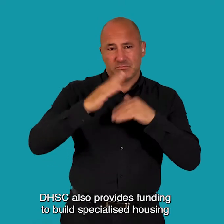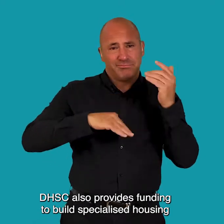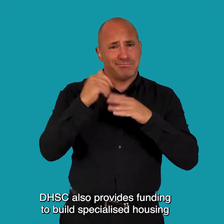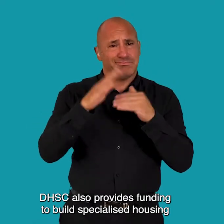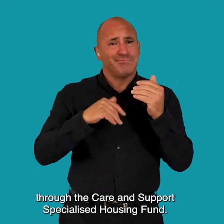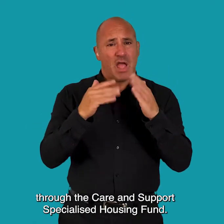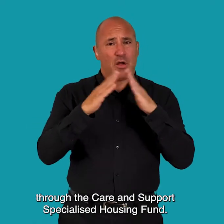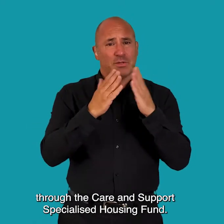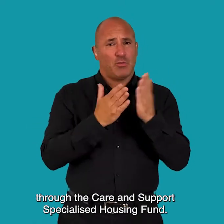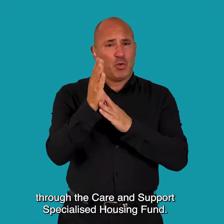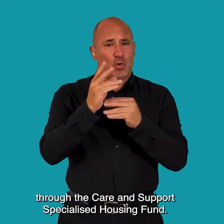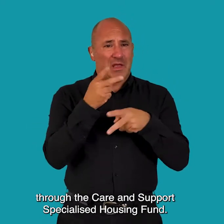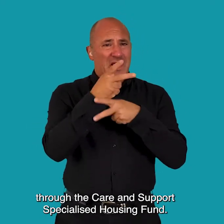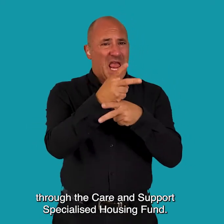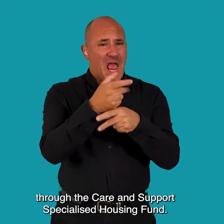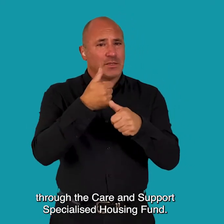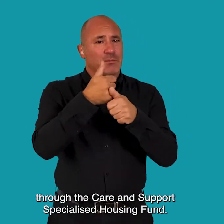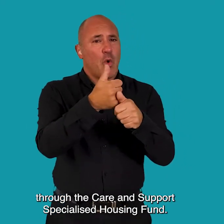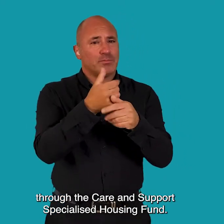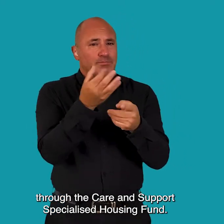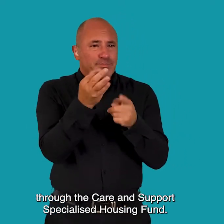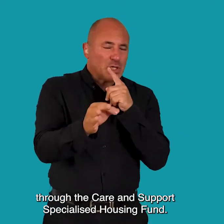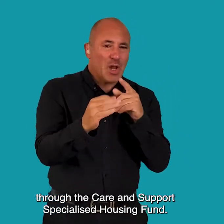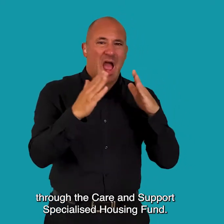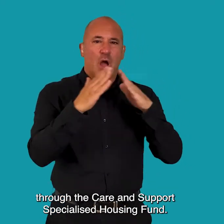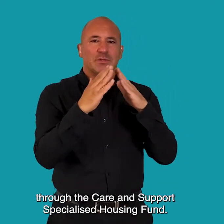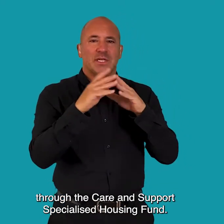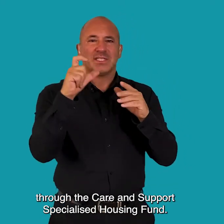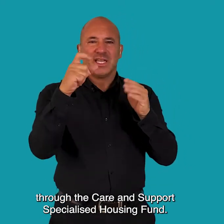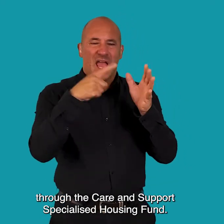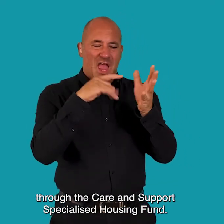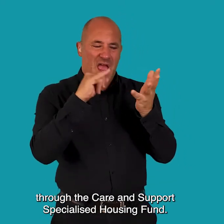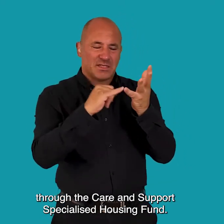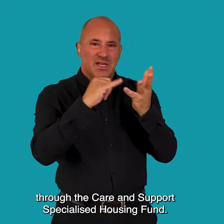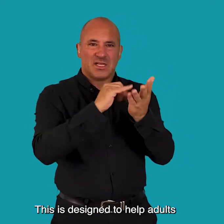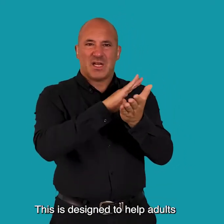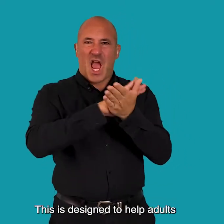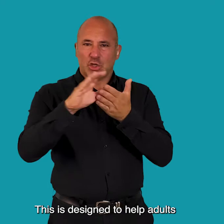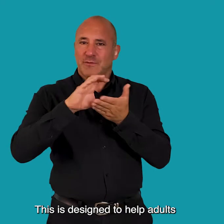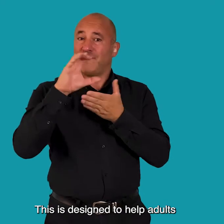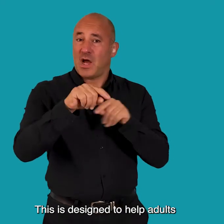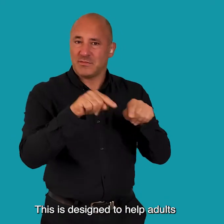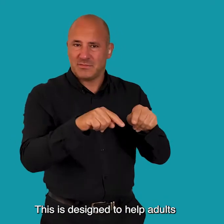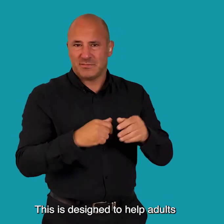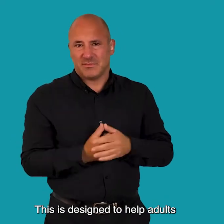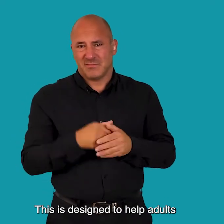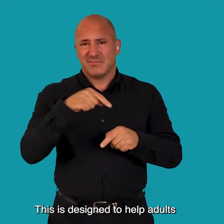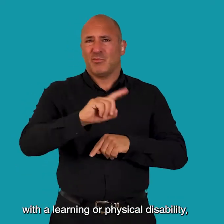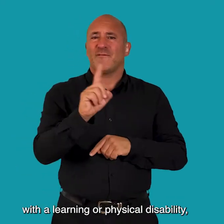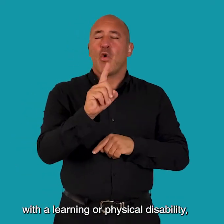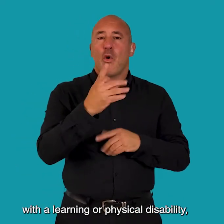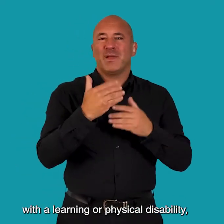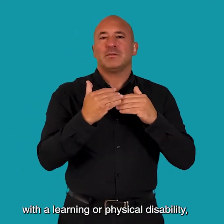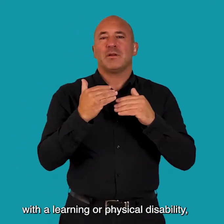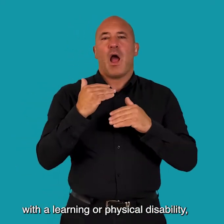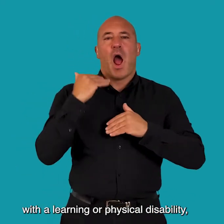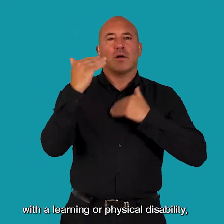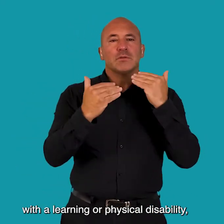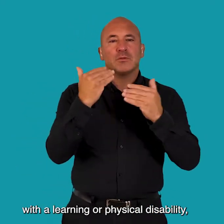housing through the Care and Support Specialised Housing Fund. This is designed to help adults with a learning or physical